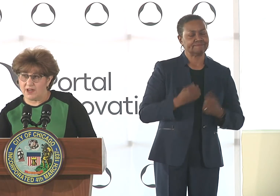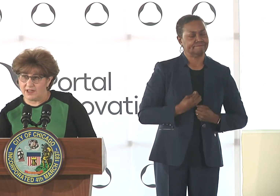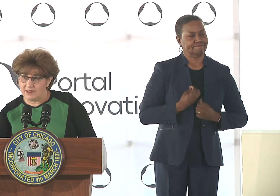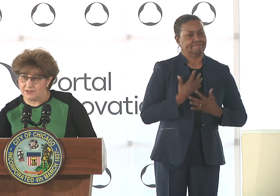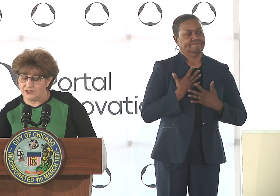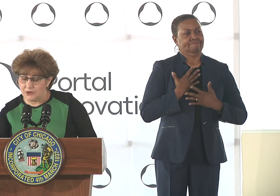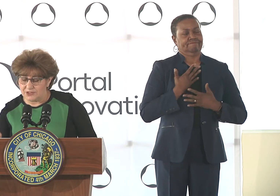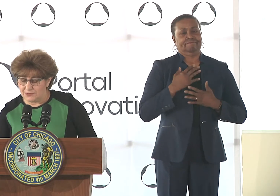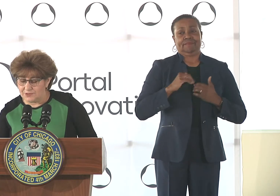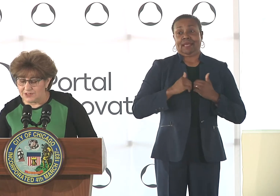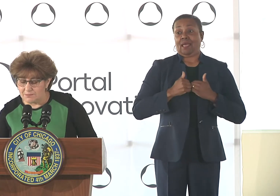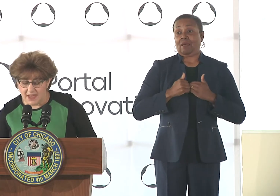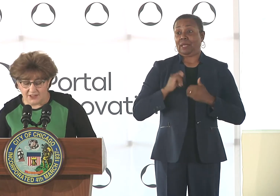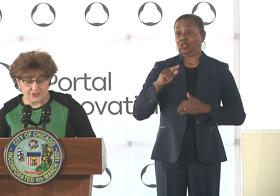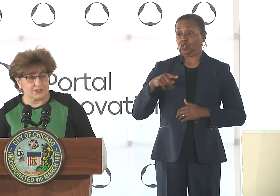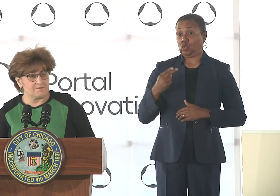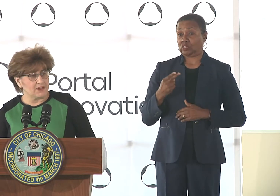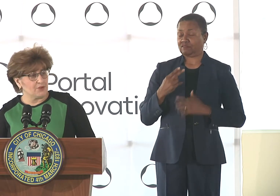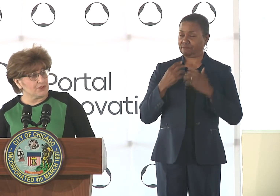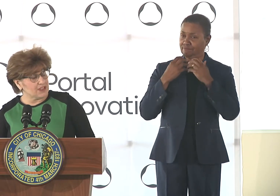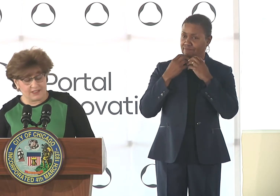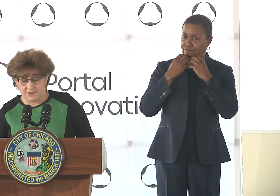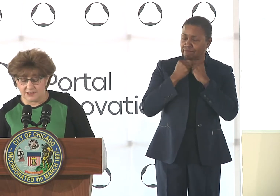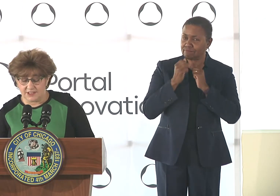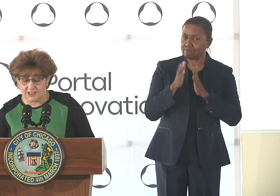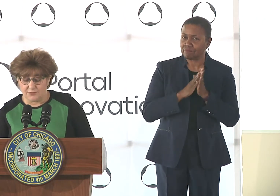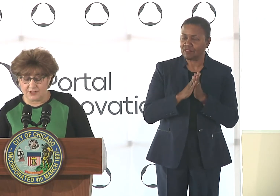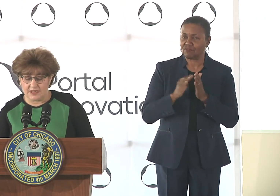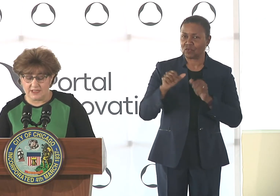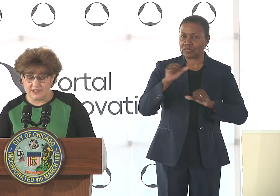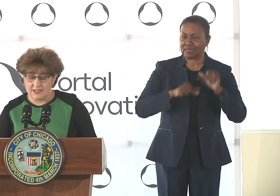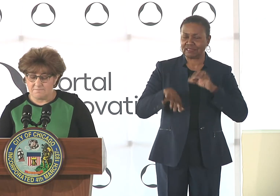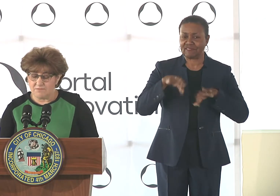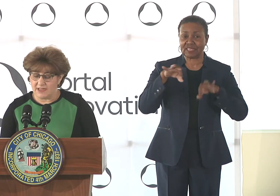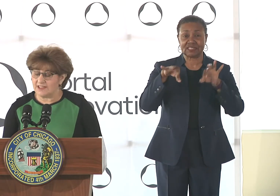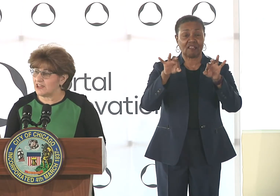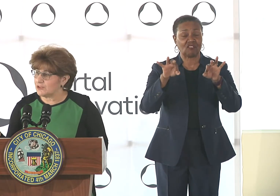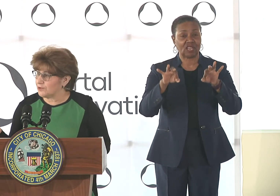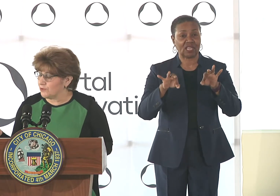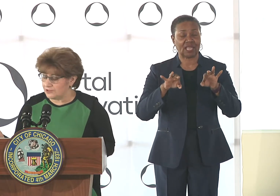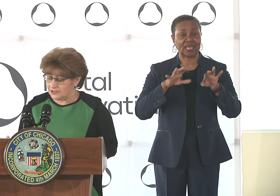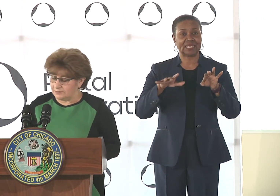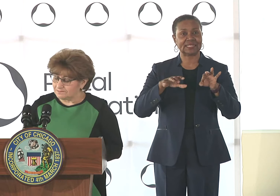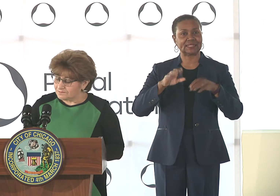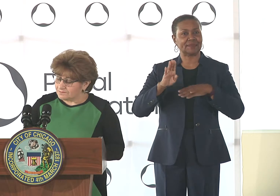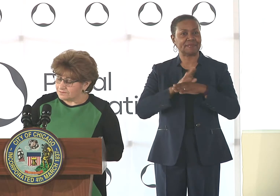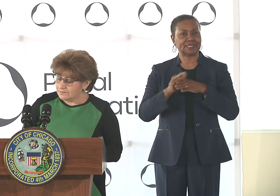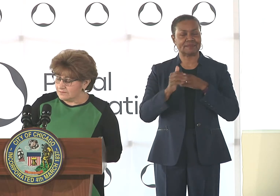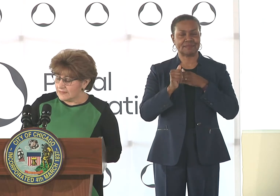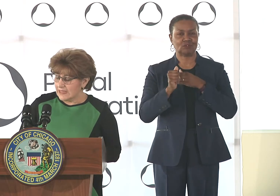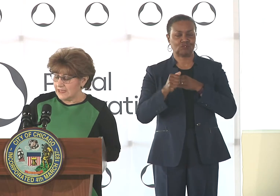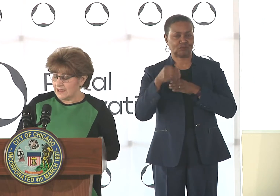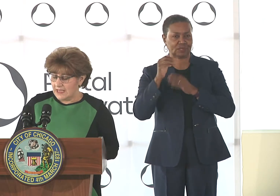inspired by Joseph's passion for scientific discovery and his entrepreneurship.